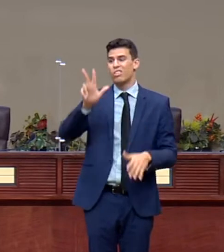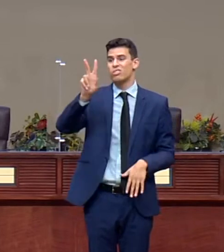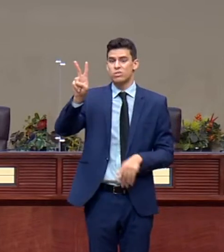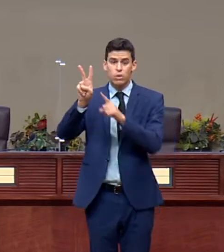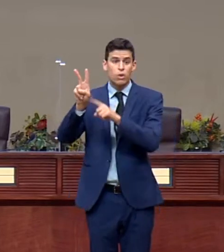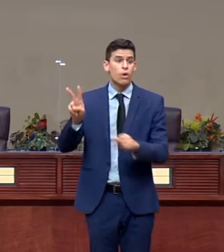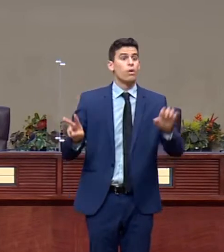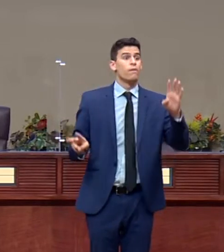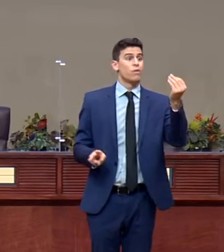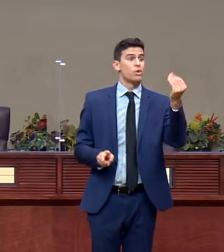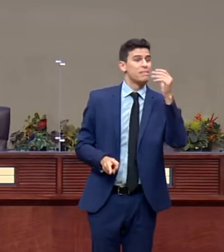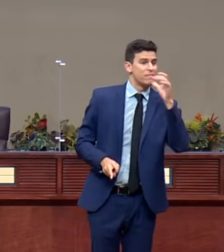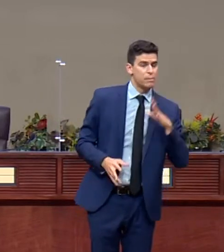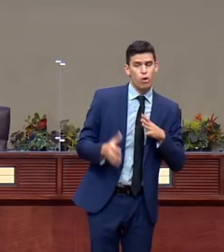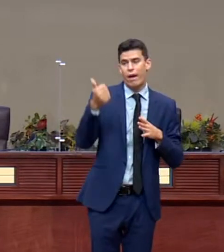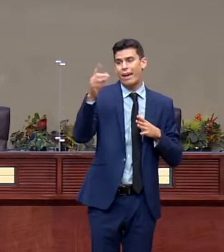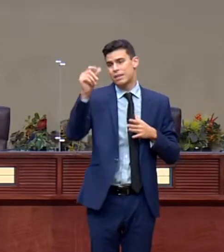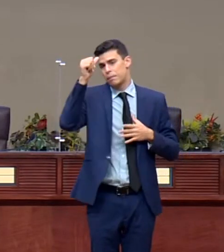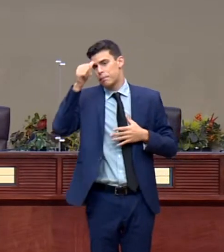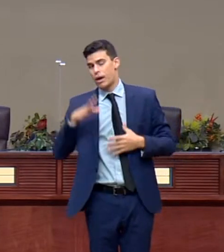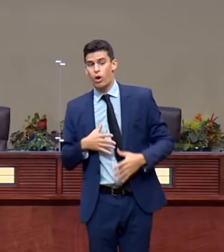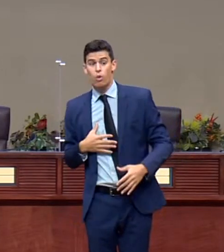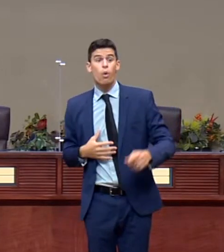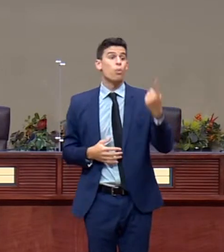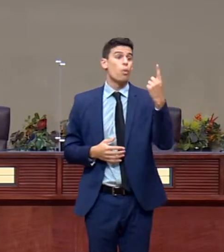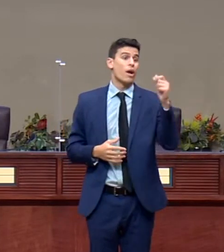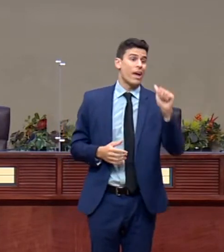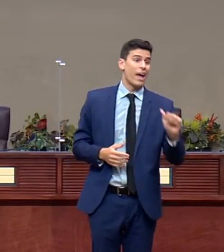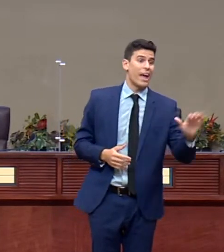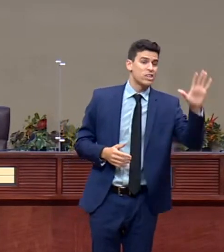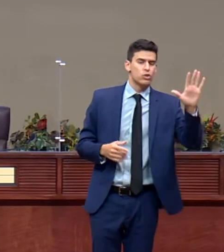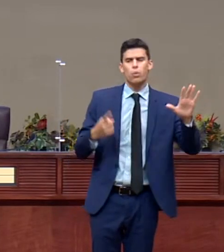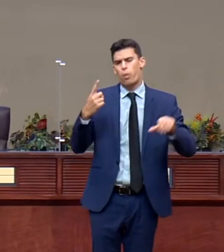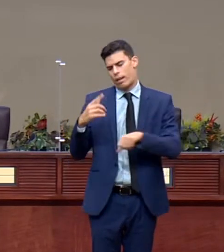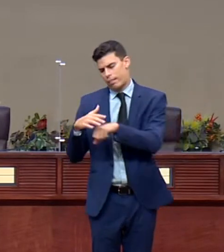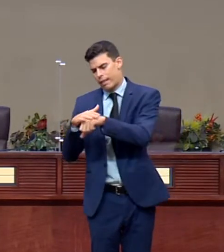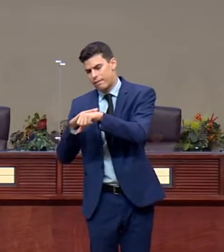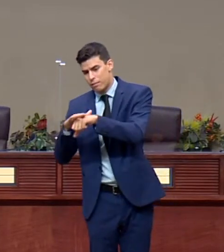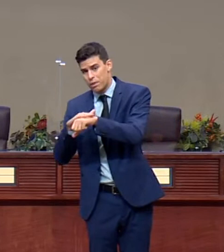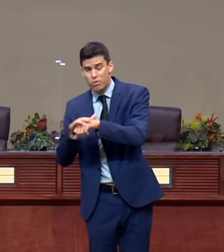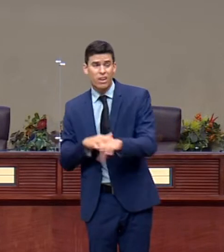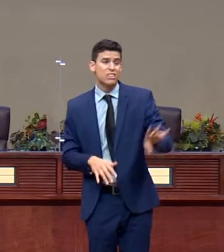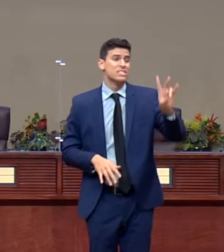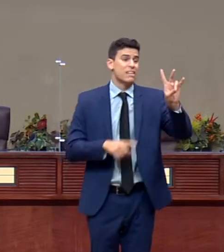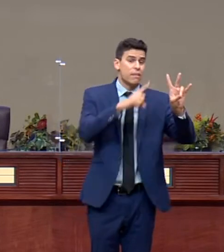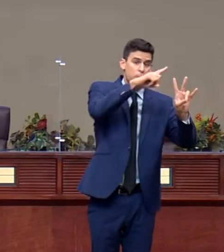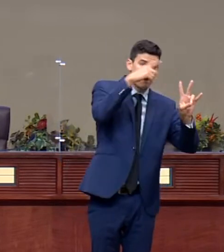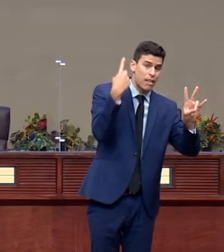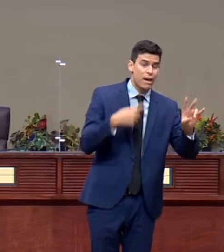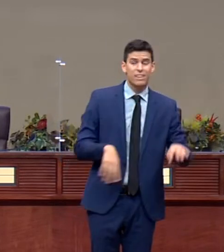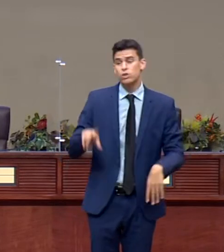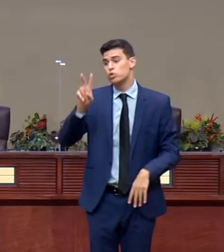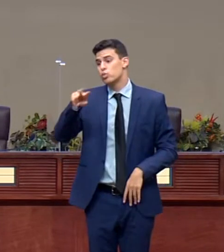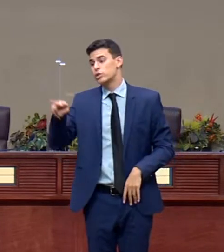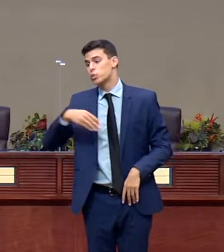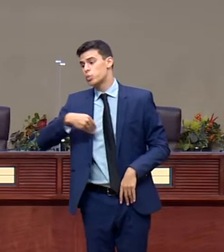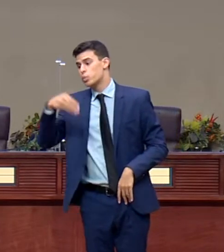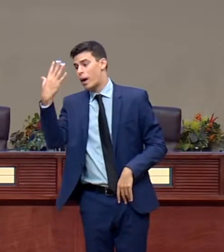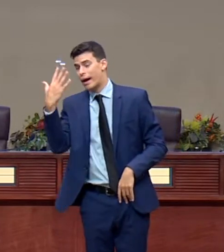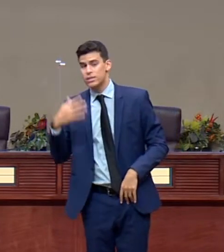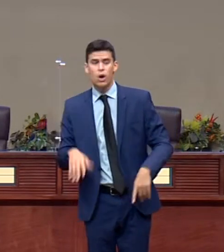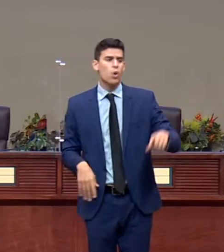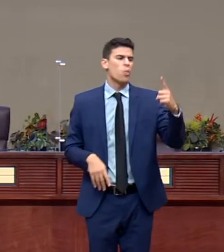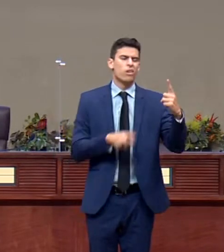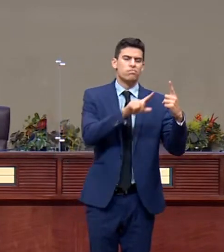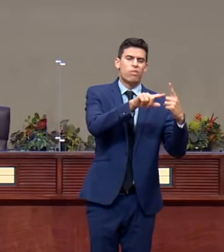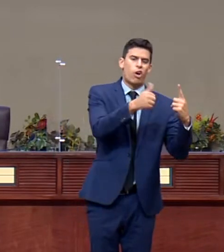18 male. The race, 1 Asian, 1 Native American, 7 Black, 22 white, 1 of other